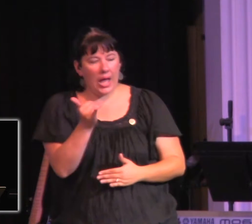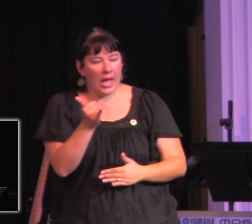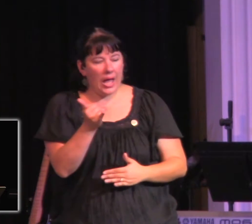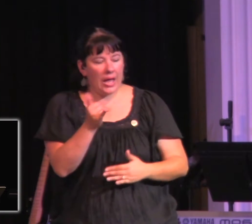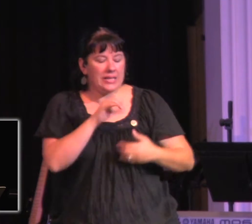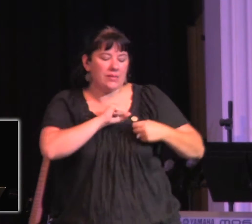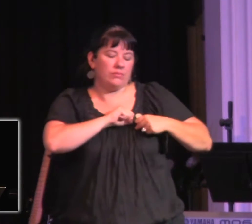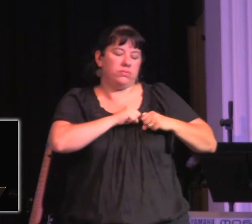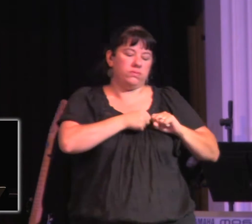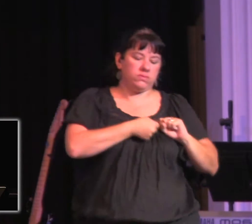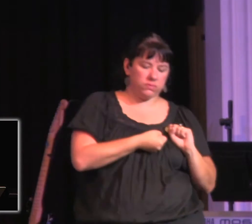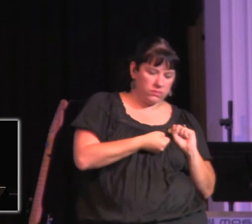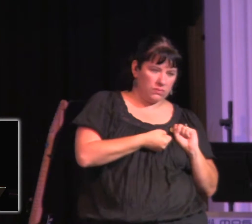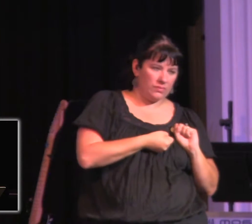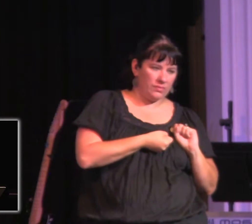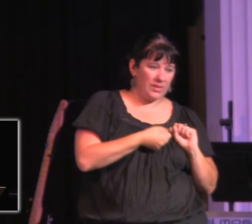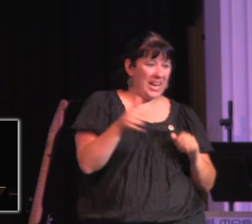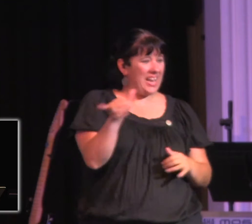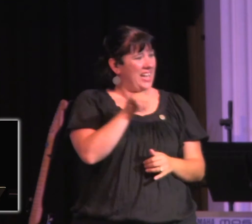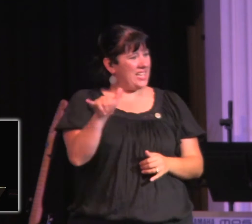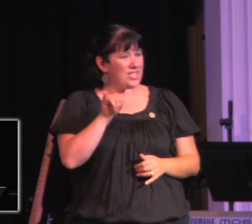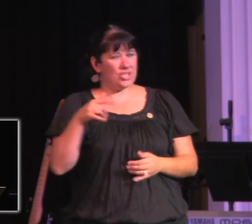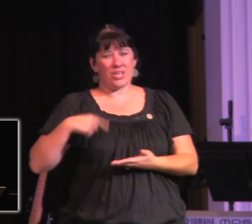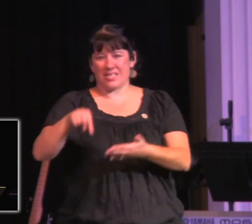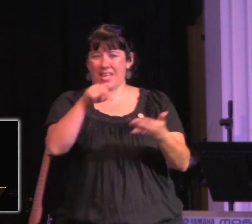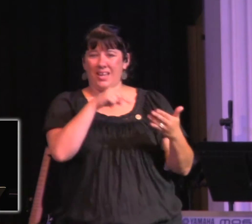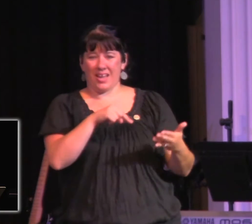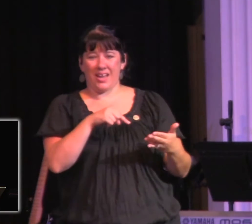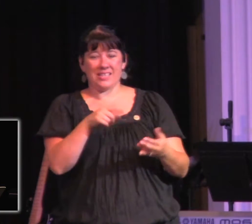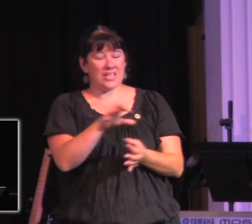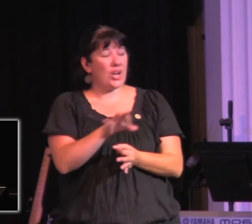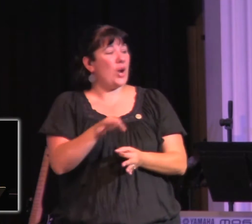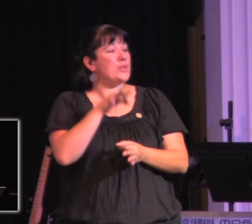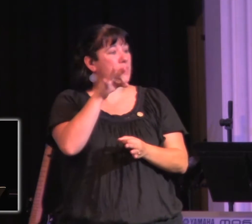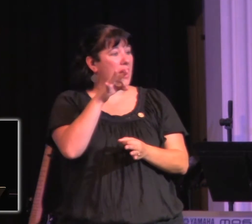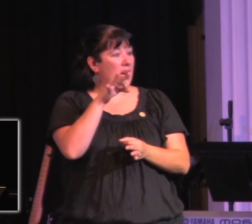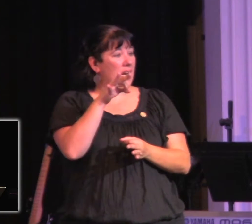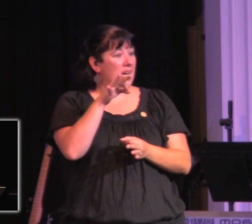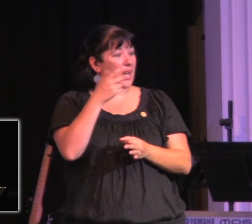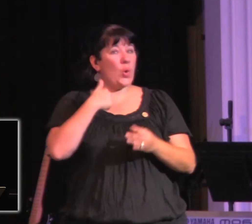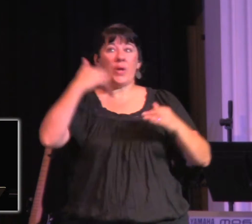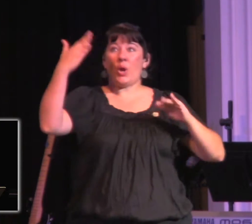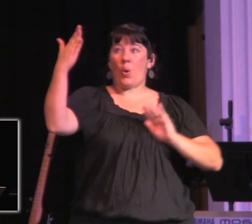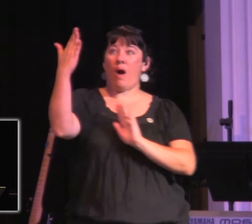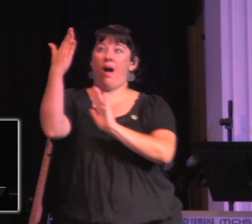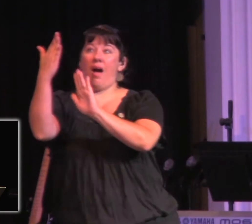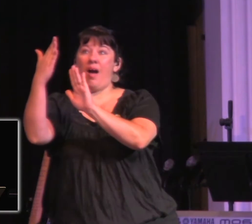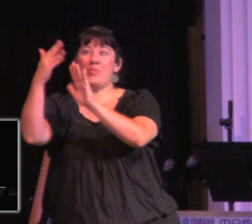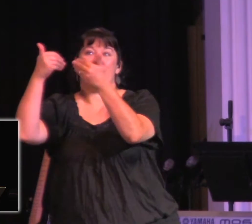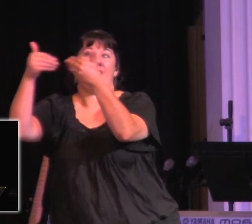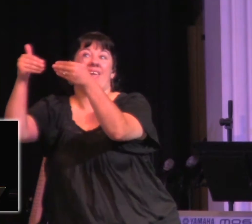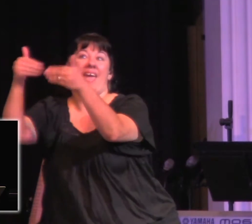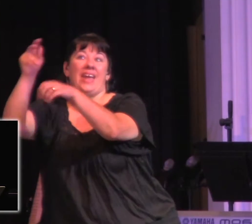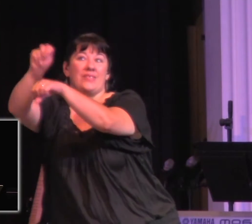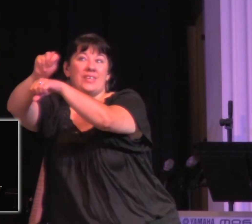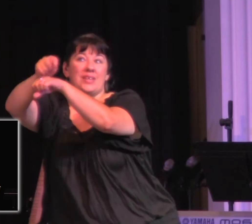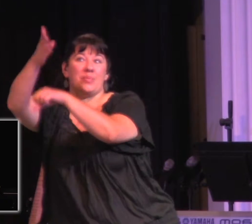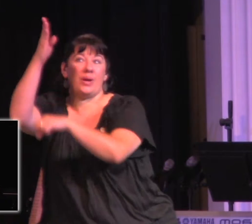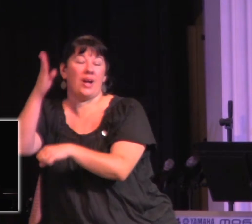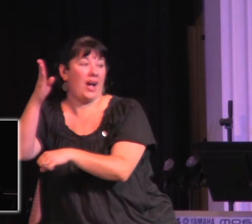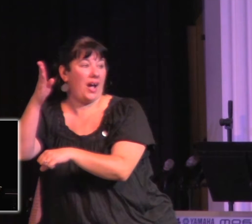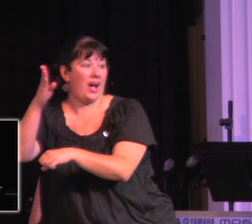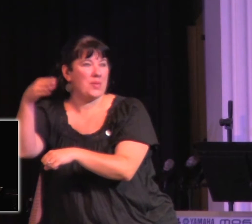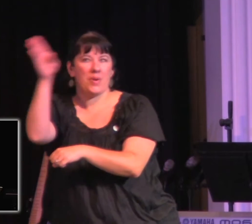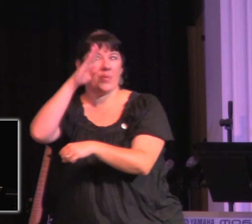temple, we're at the gate of the presence of God, but somehow we never fully engage and get into the presence of God. Why? Because